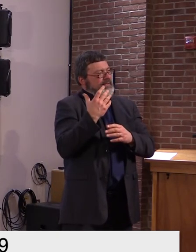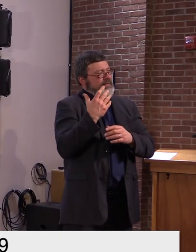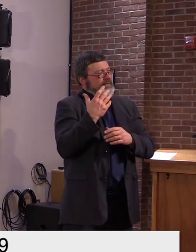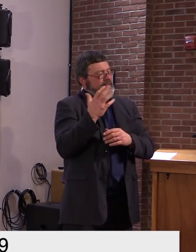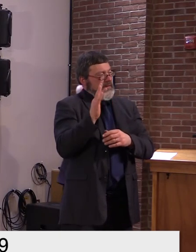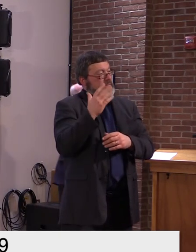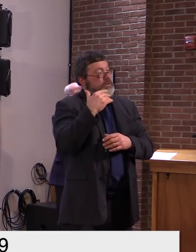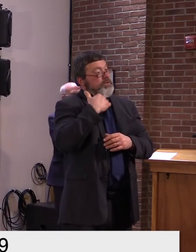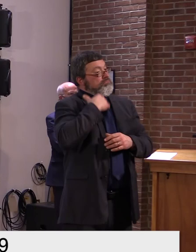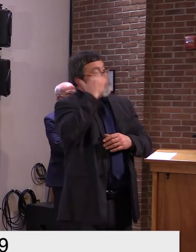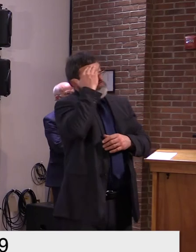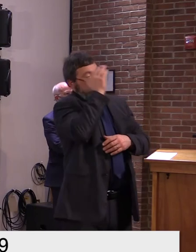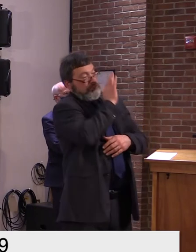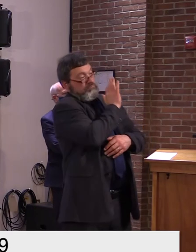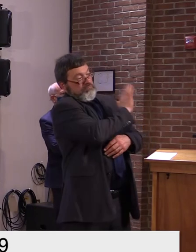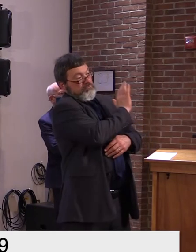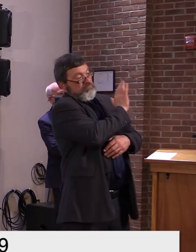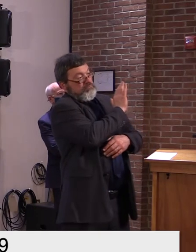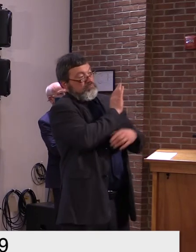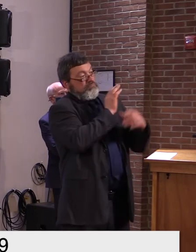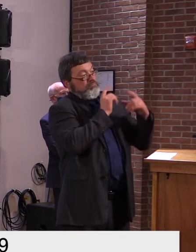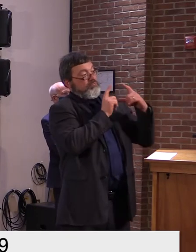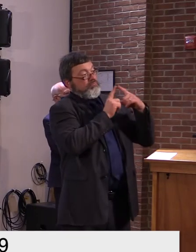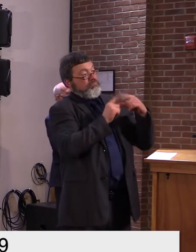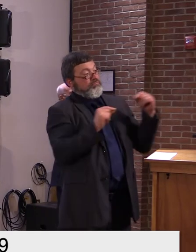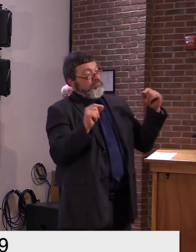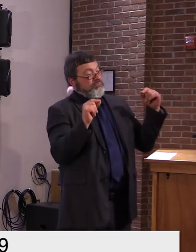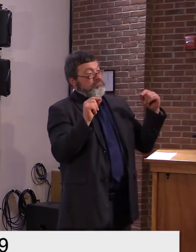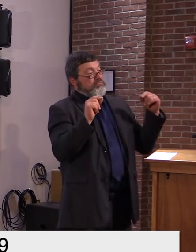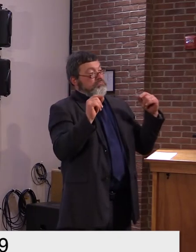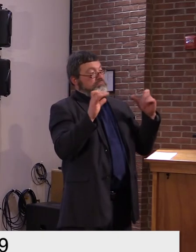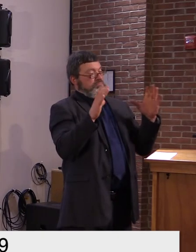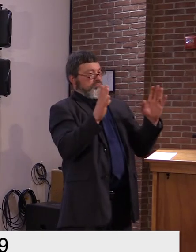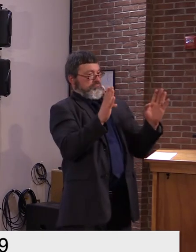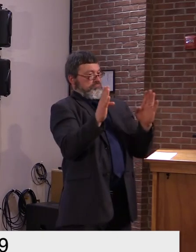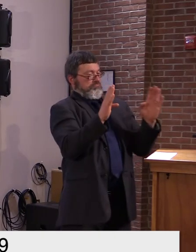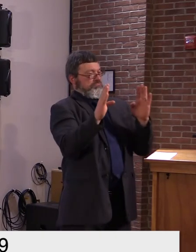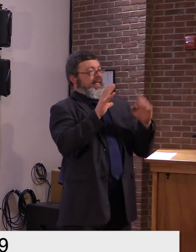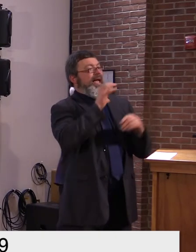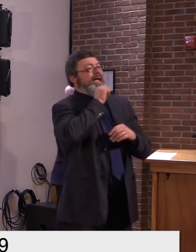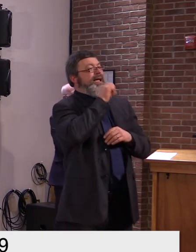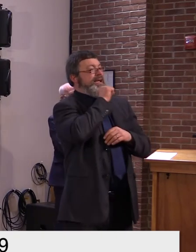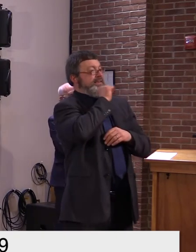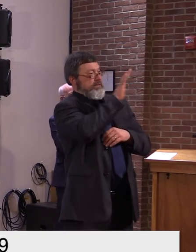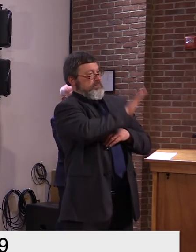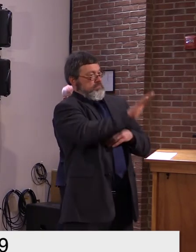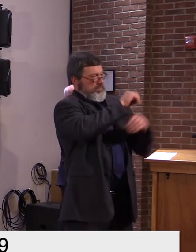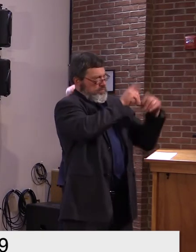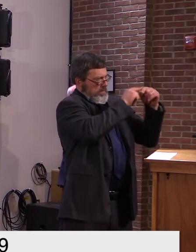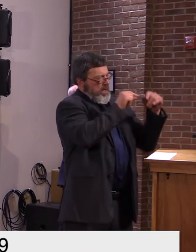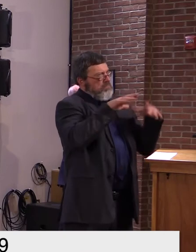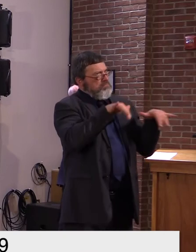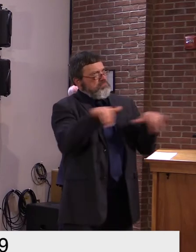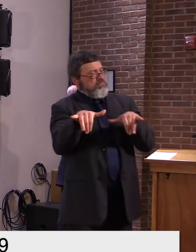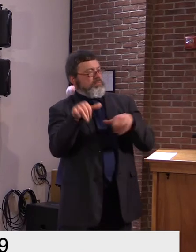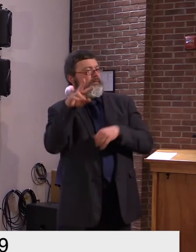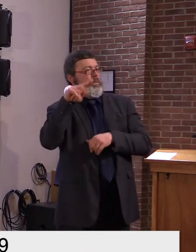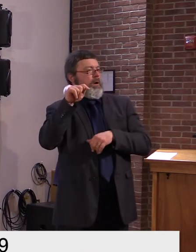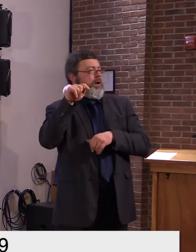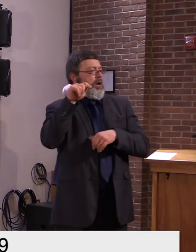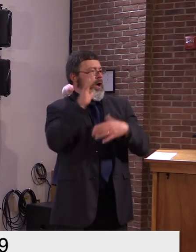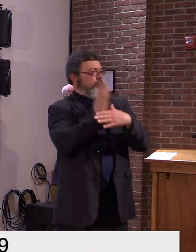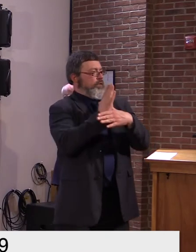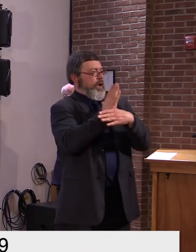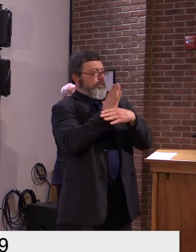aging demographic in Japan as well. There were a lot of concerns early on about that. So